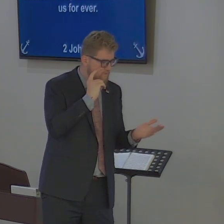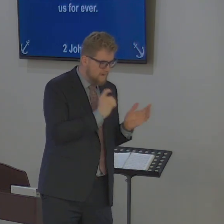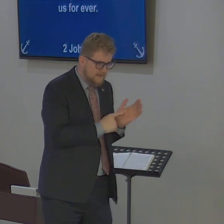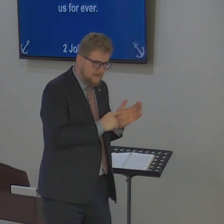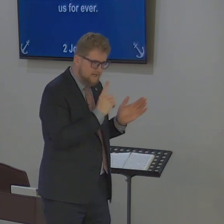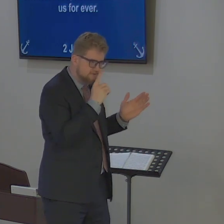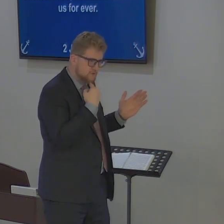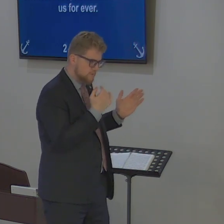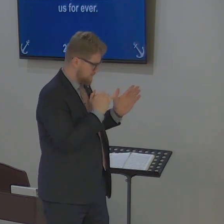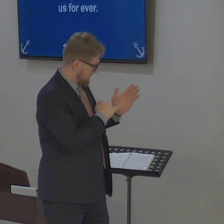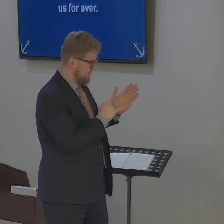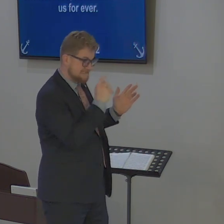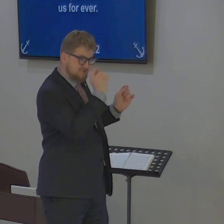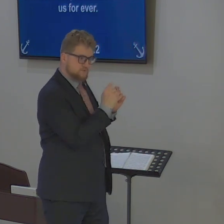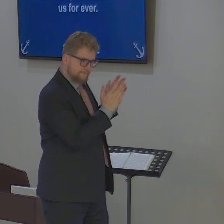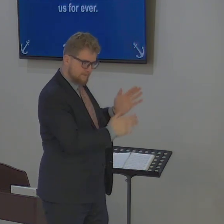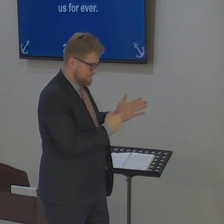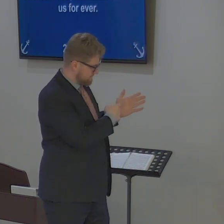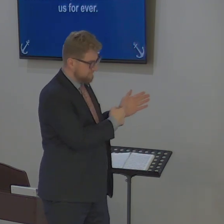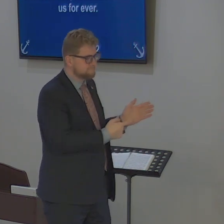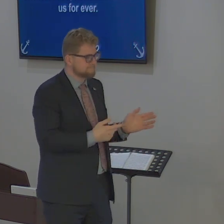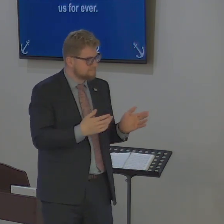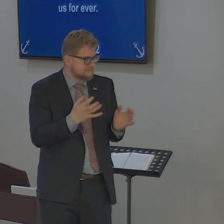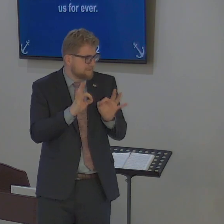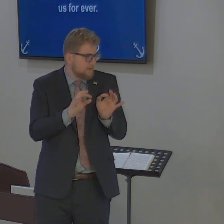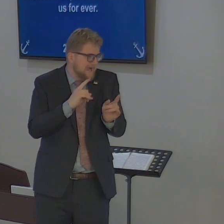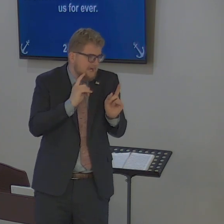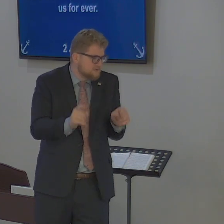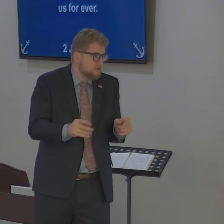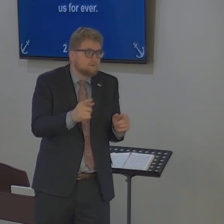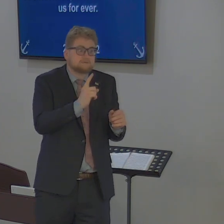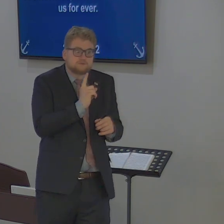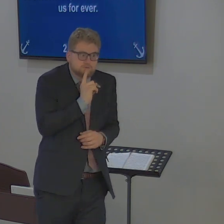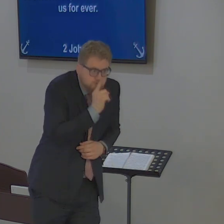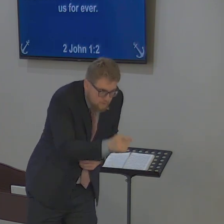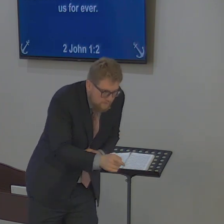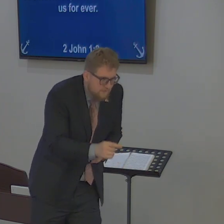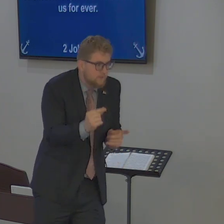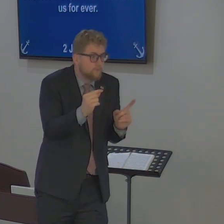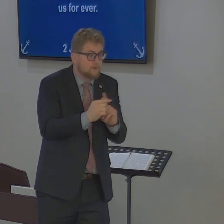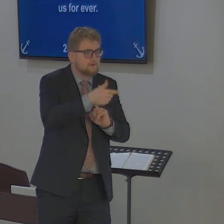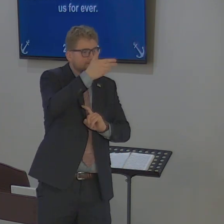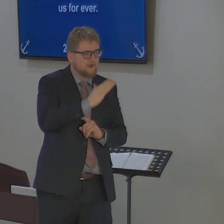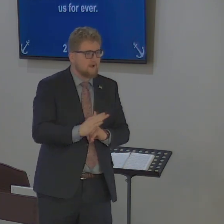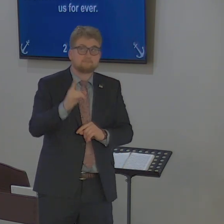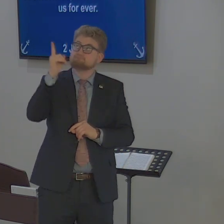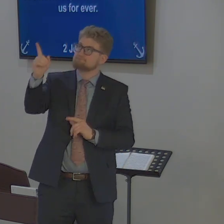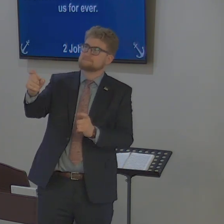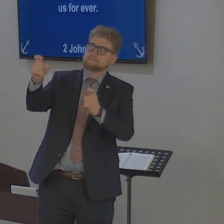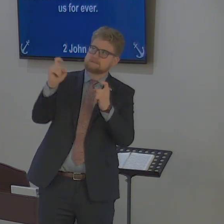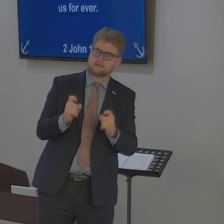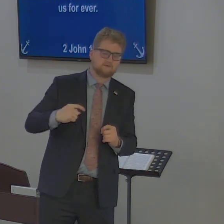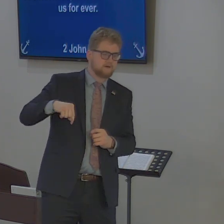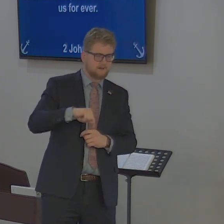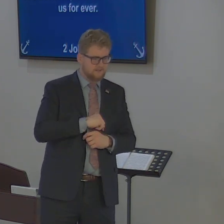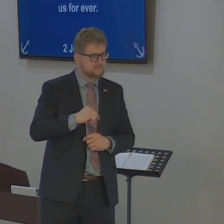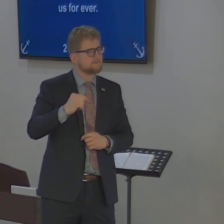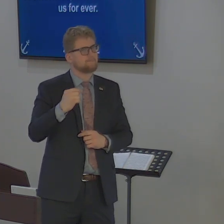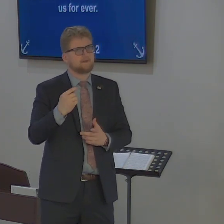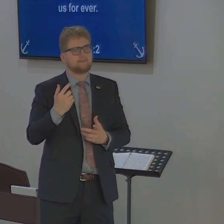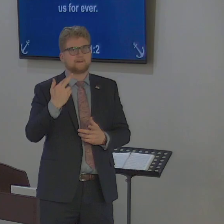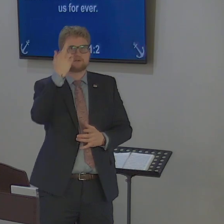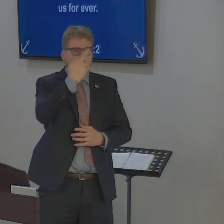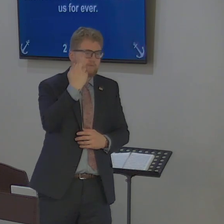The simple answer is by truth. It's by truth. It's by the Word of God that God has given us. And it's because of a cause and a reason